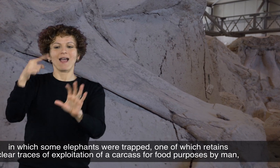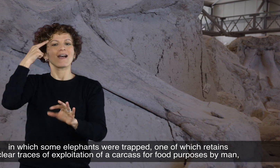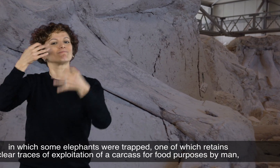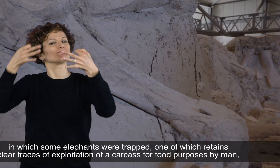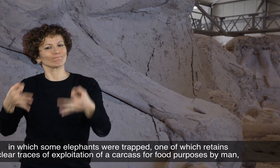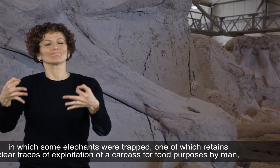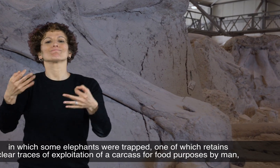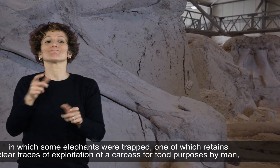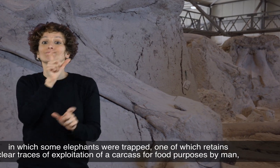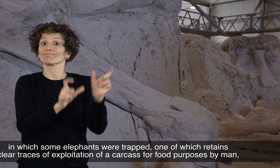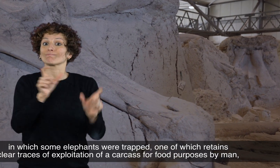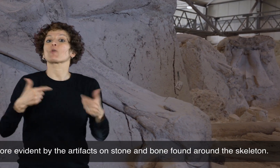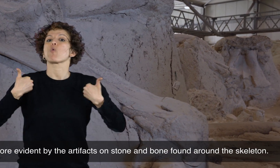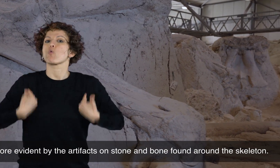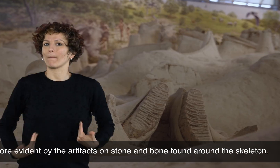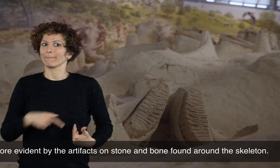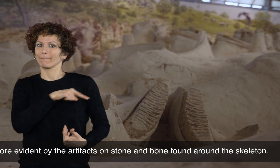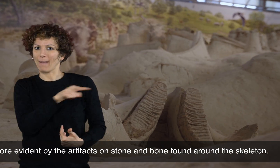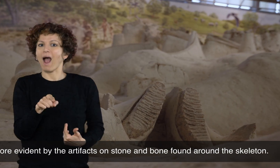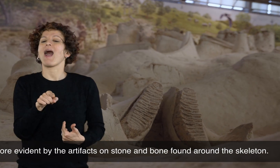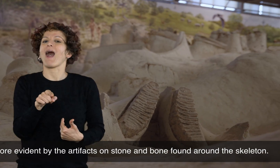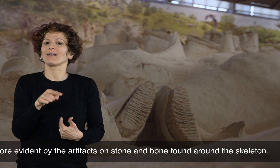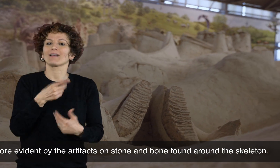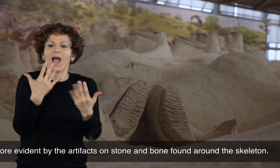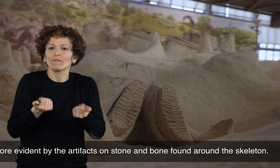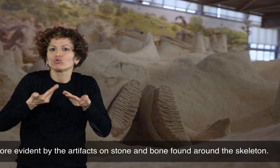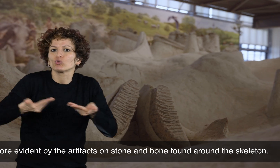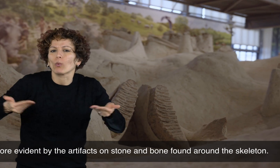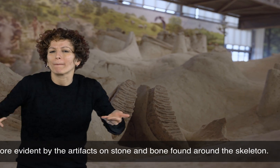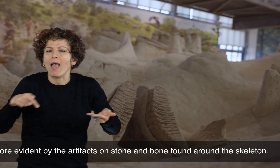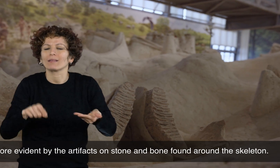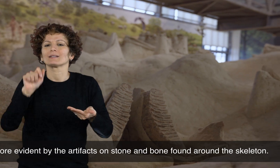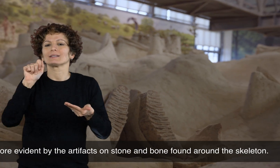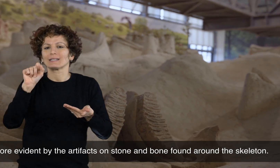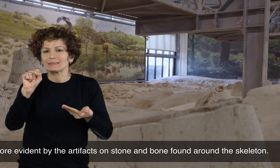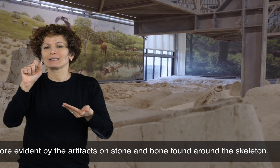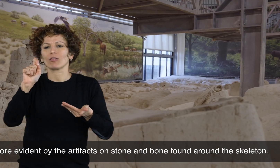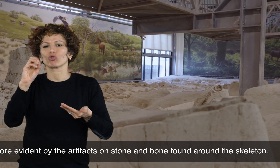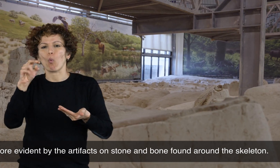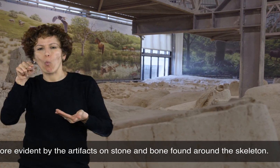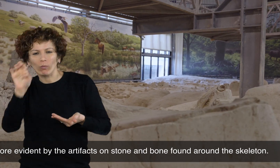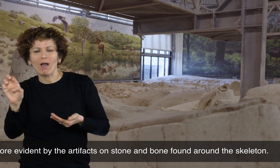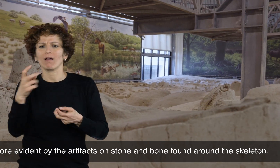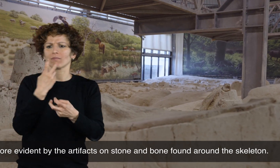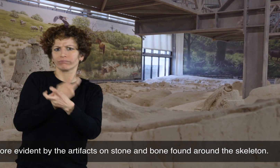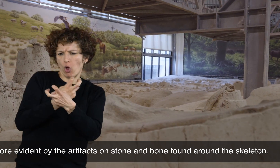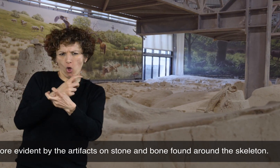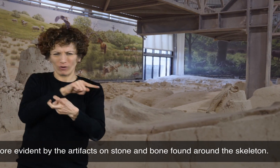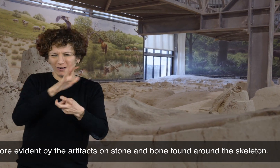food purposed by man, made more evident by the artifacts on stone and bone found around the